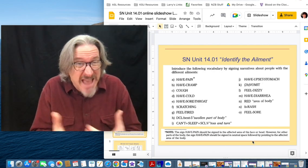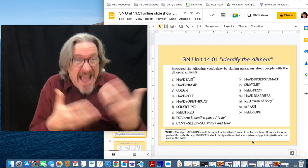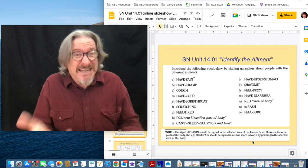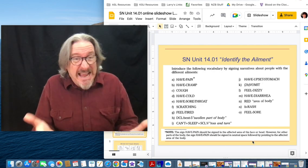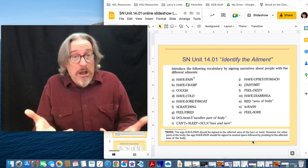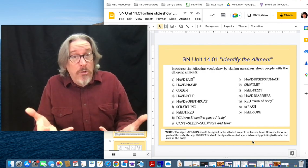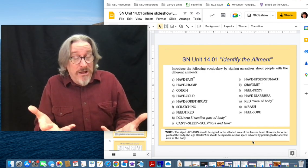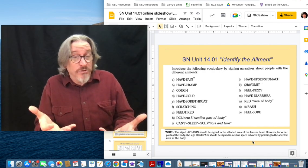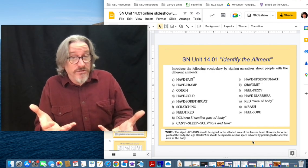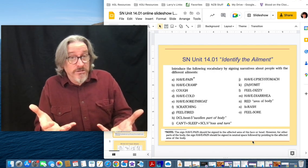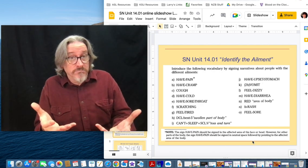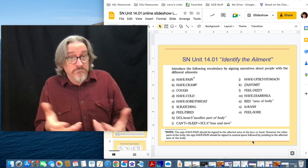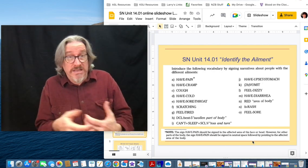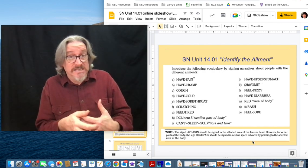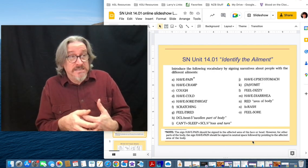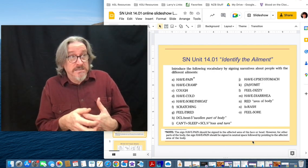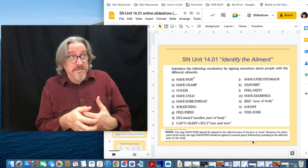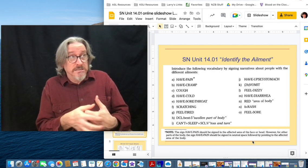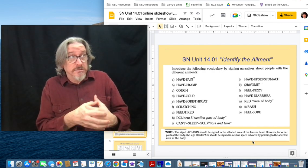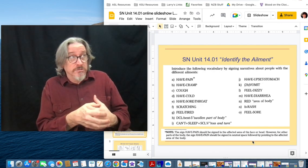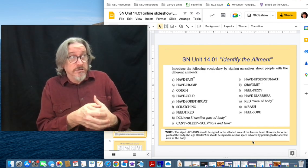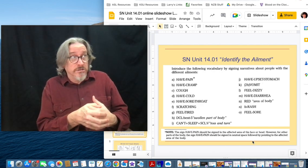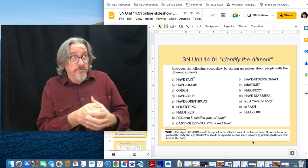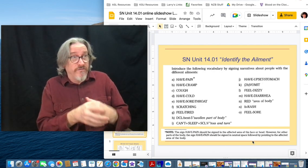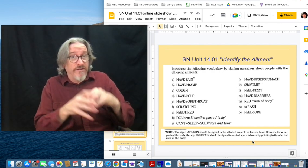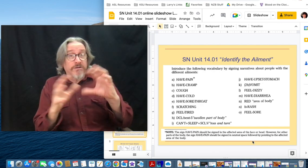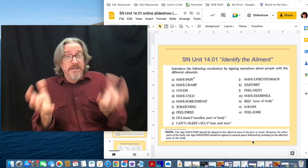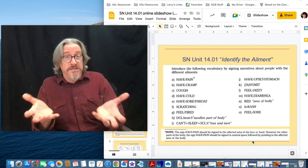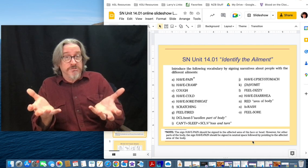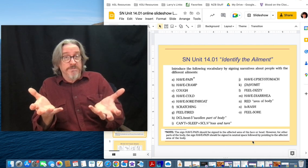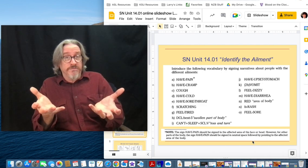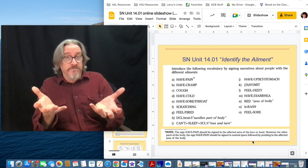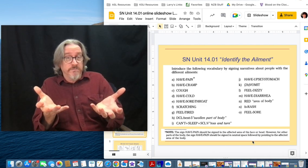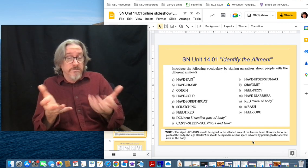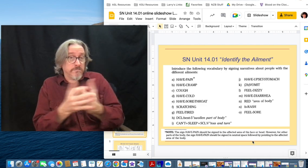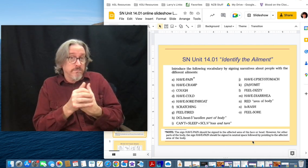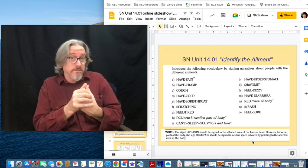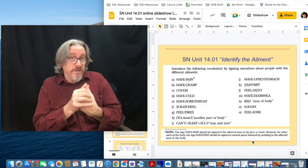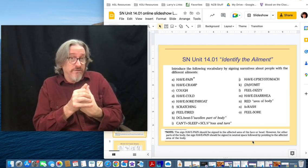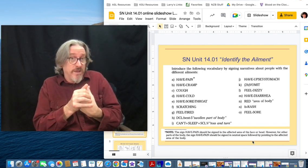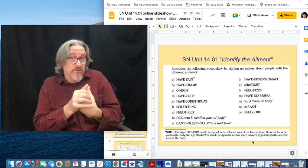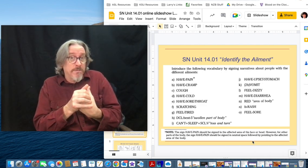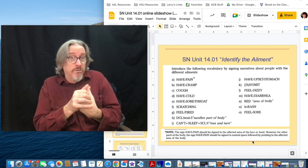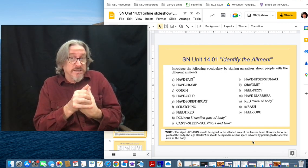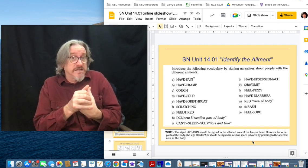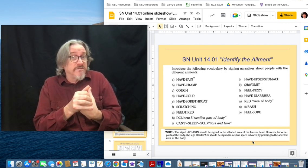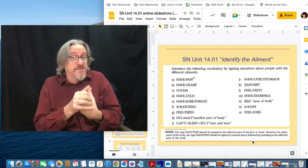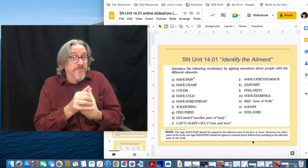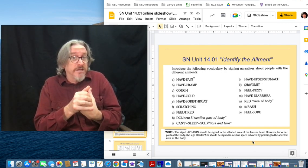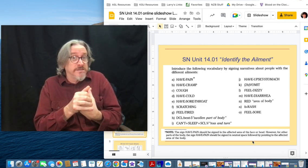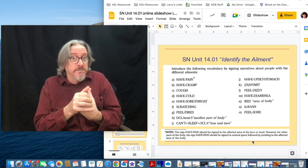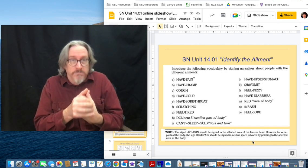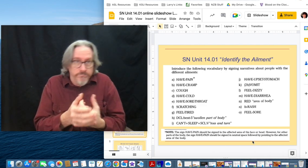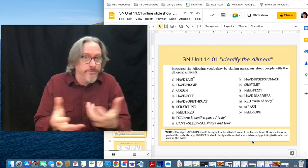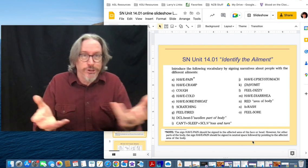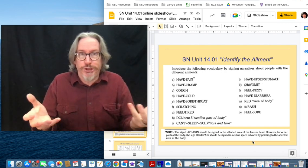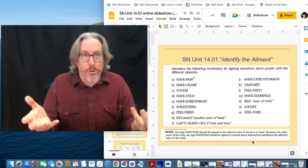Oftentimes acting out how you feel is very descriptive. If you can't remember what the sign for something